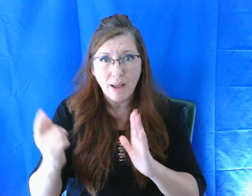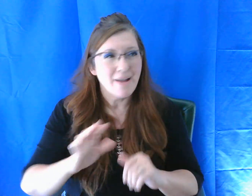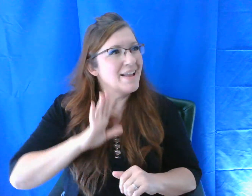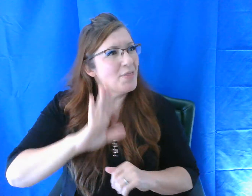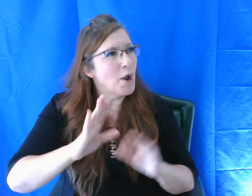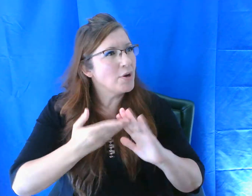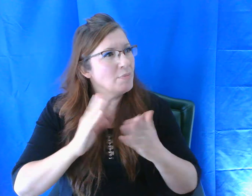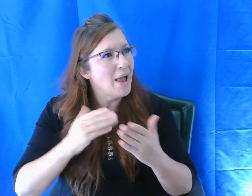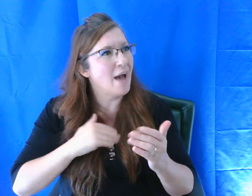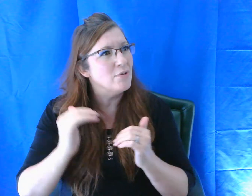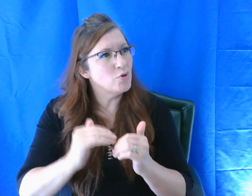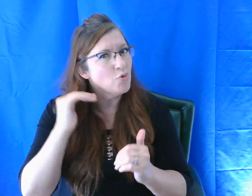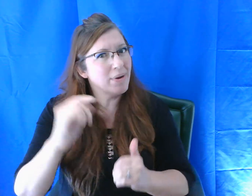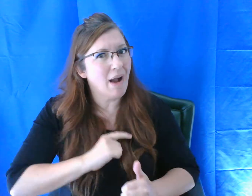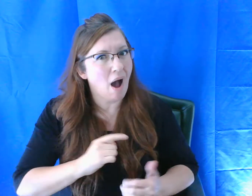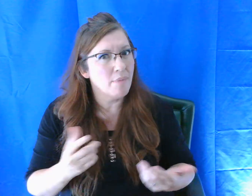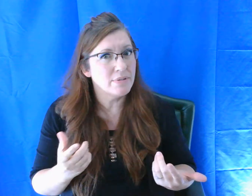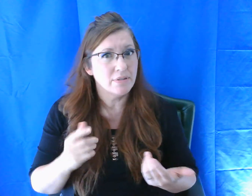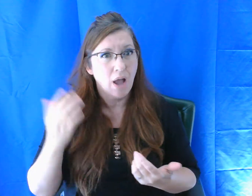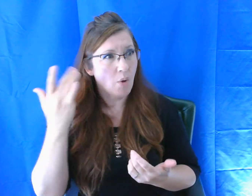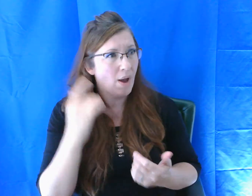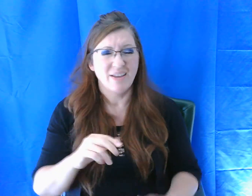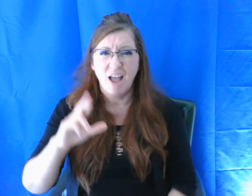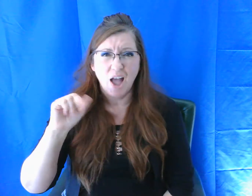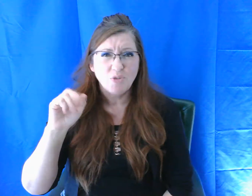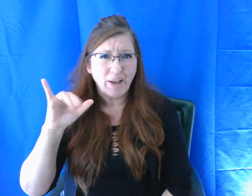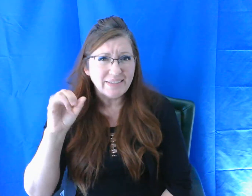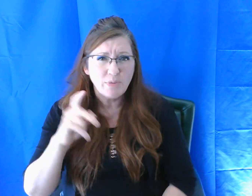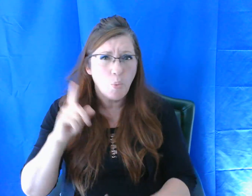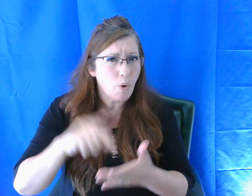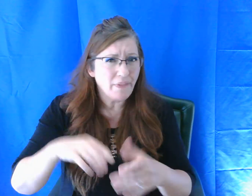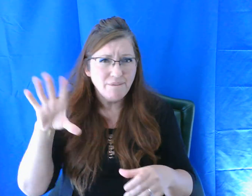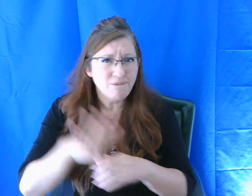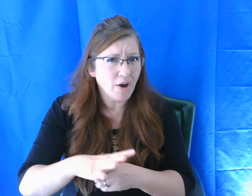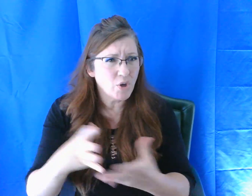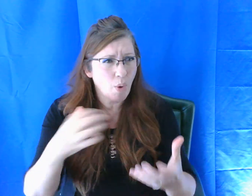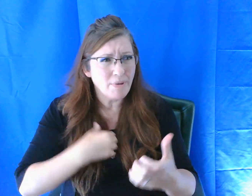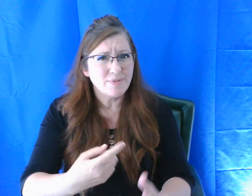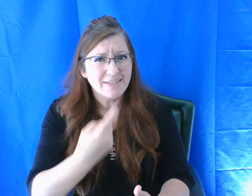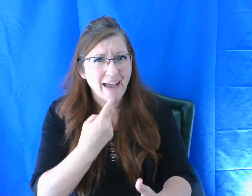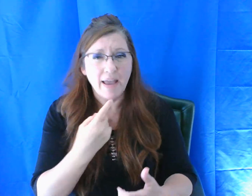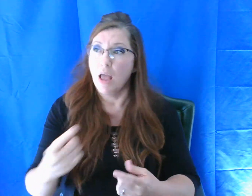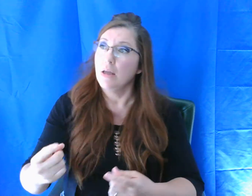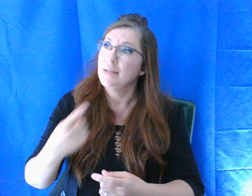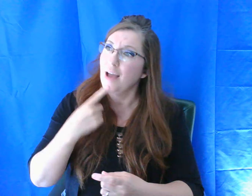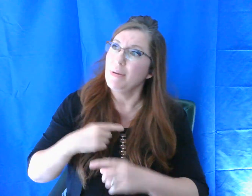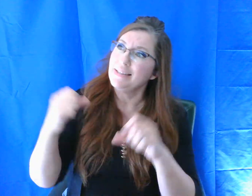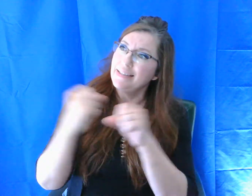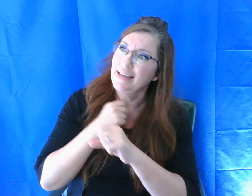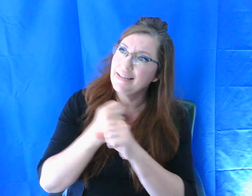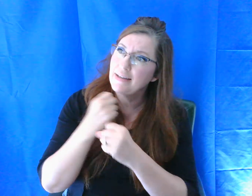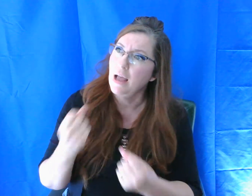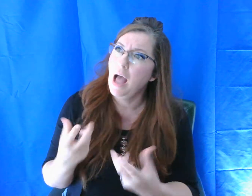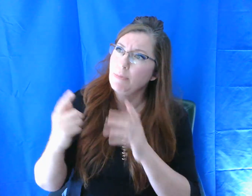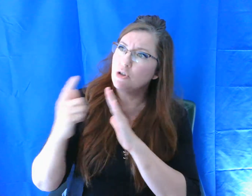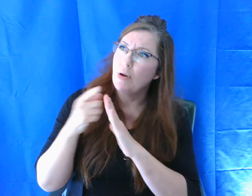Why? Racism? What the do you want me to say? I want you to give me statistics of the amount of crime they commit. It's not my job. It's